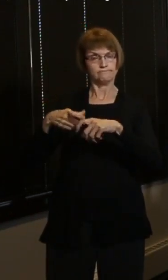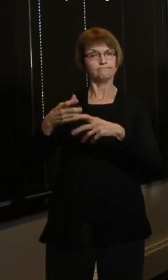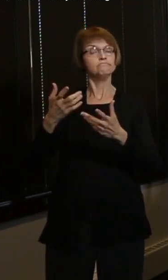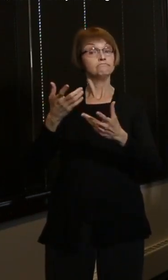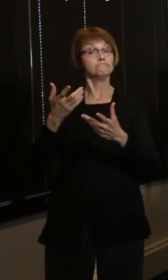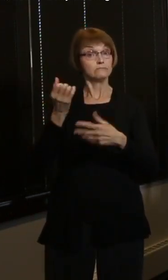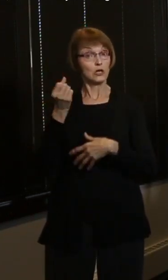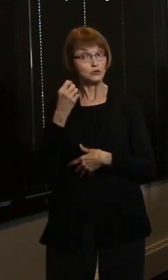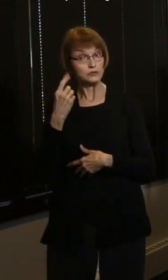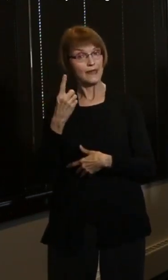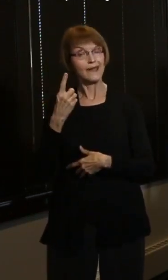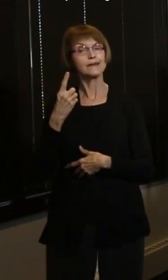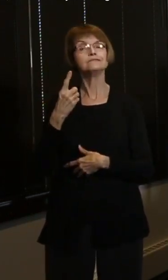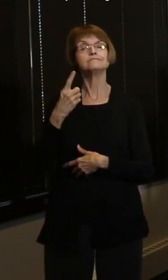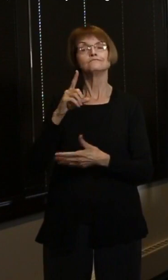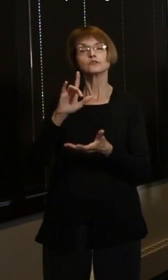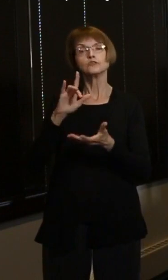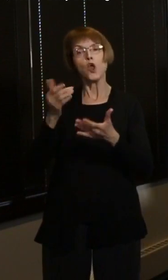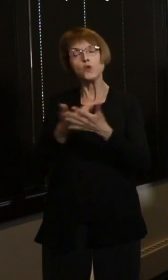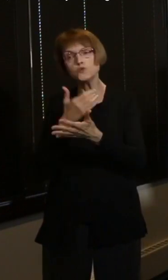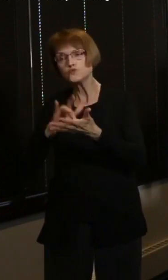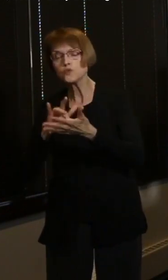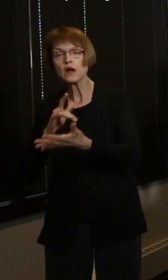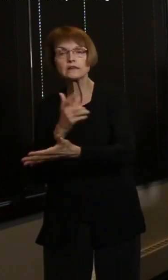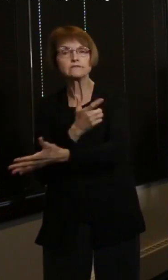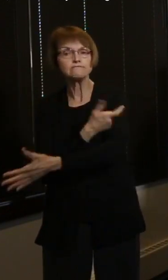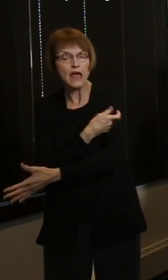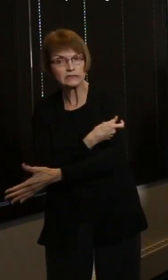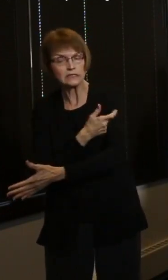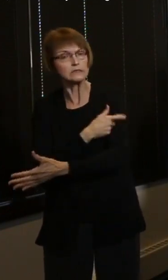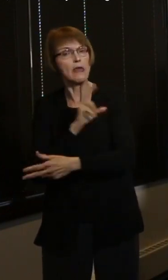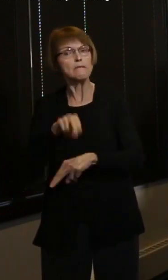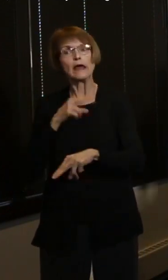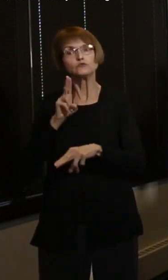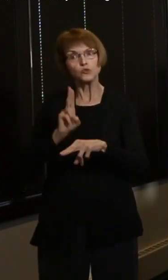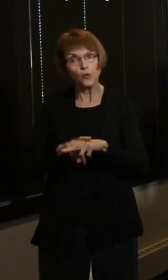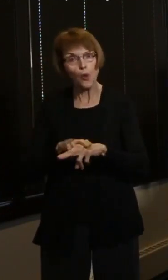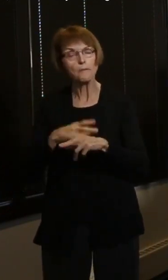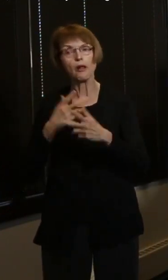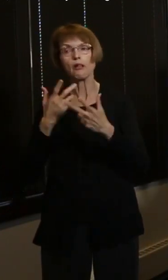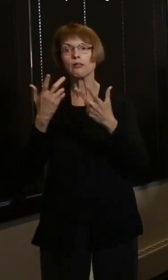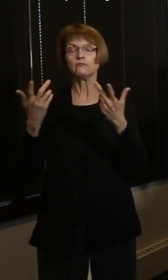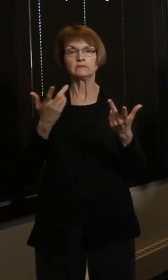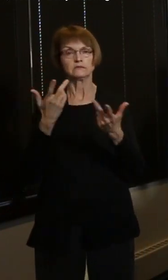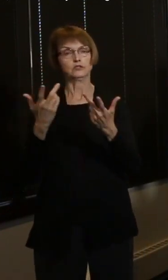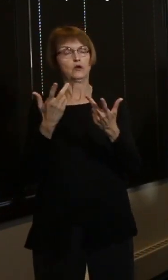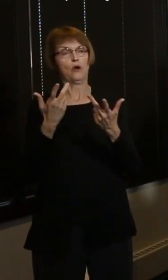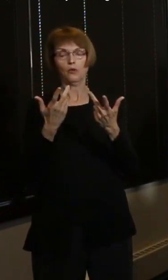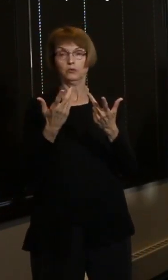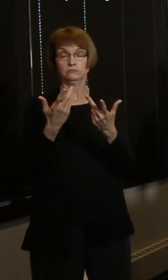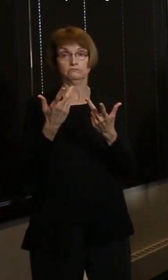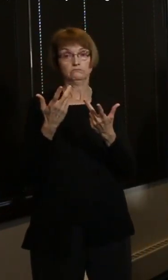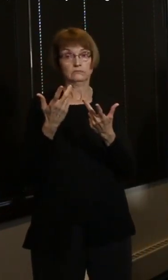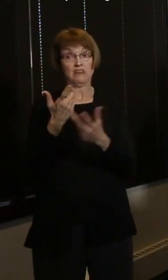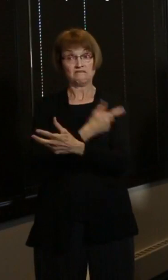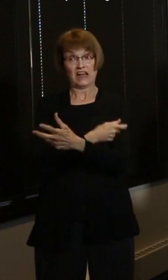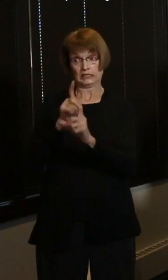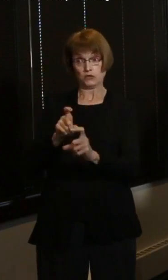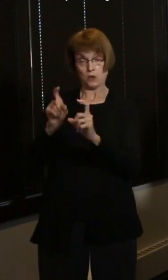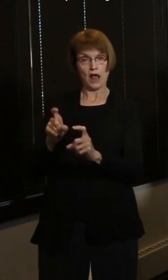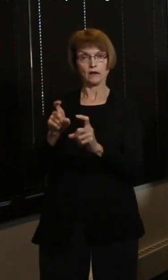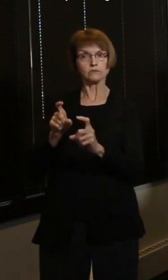for drugs and vaccines to undergo to investigate potential side effects or things not seen during vaccine